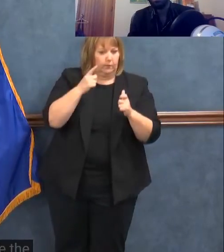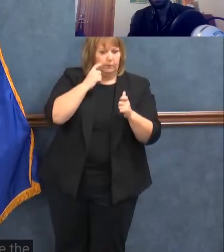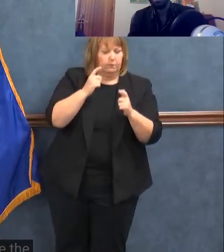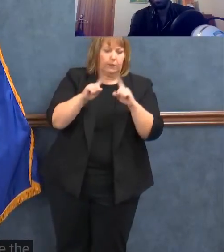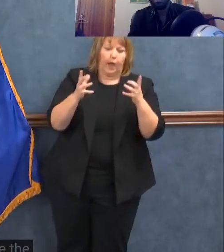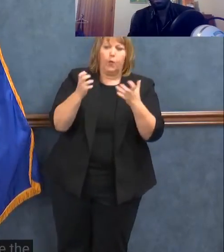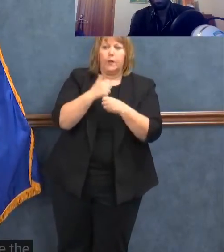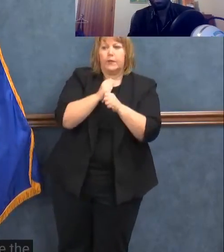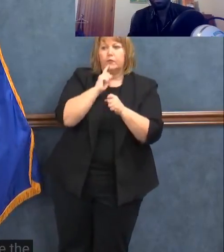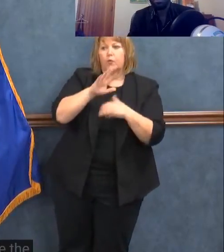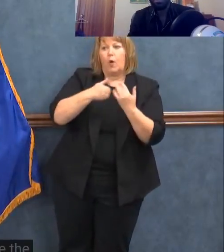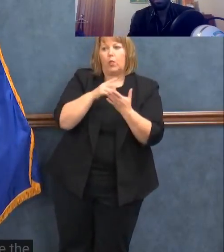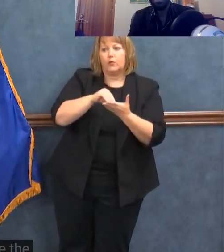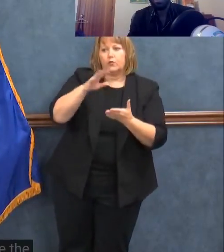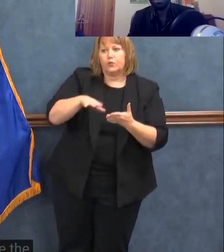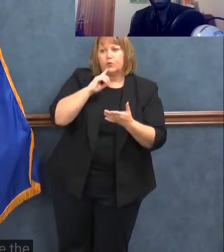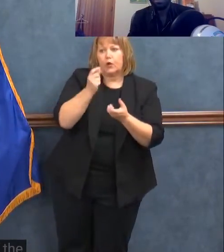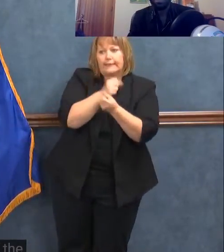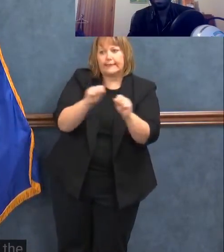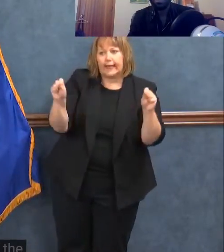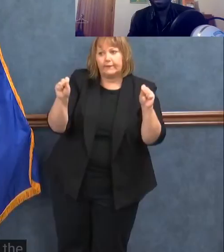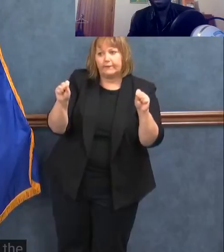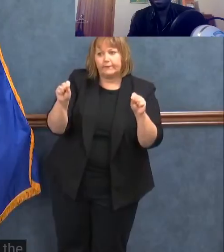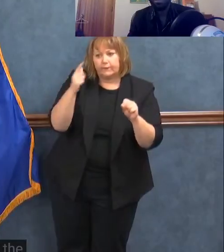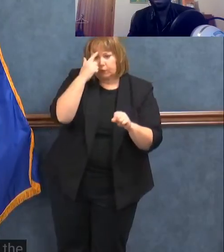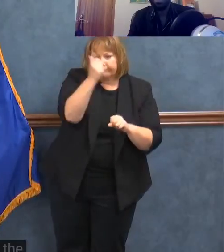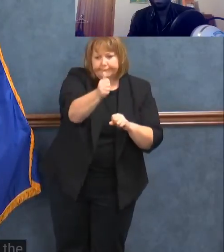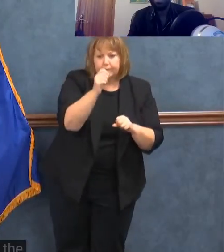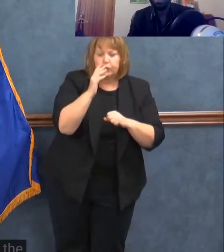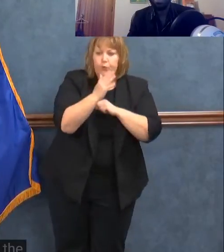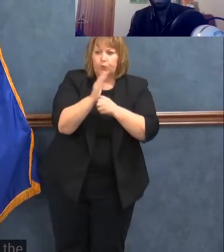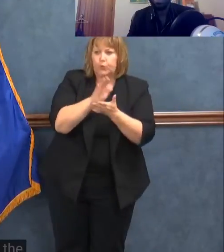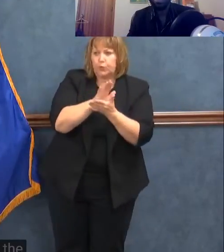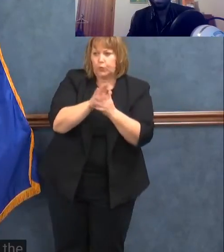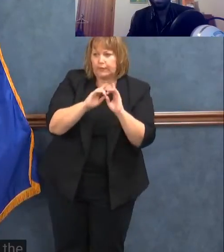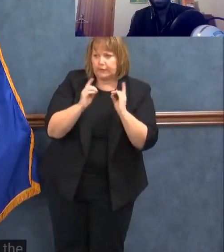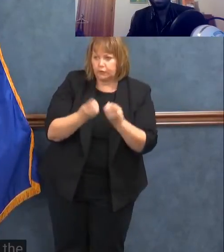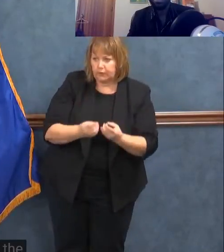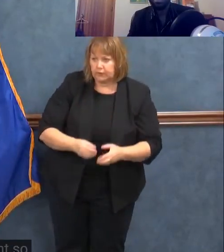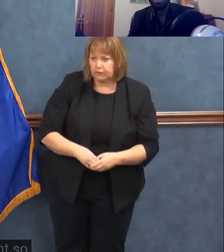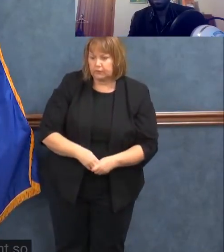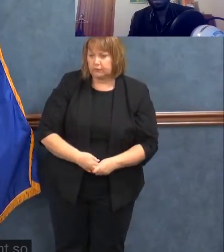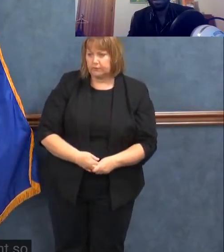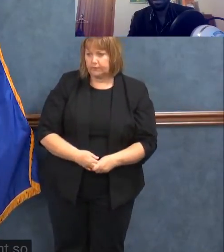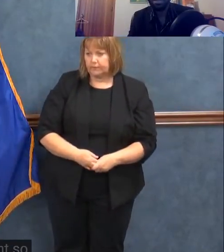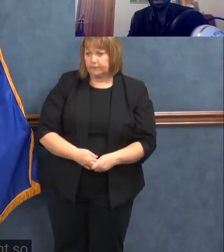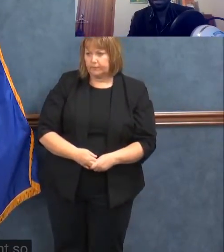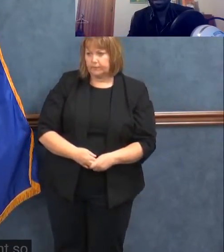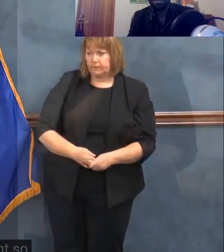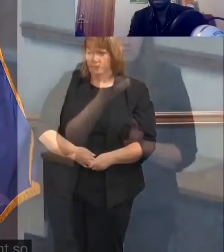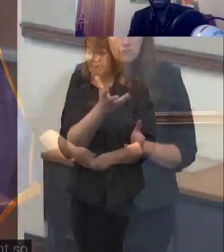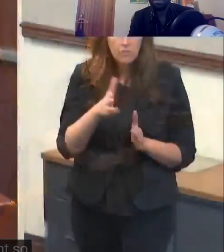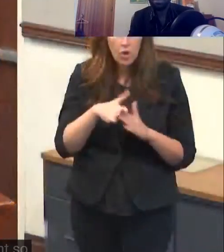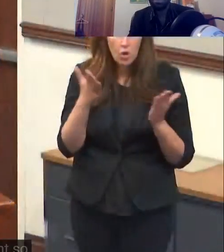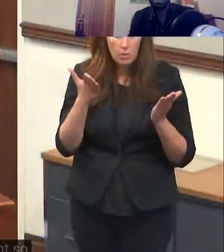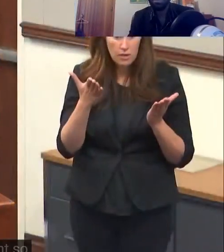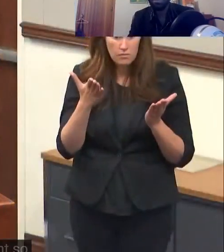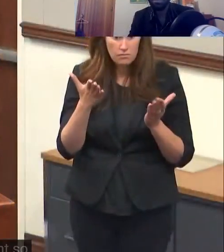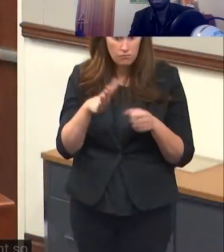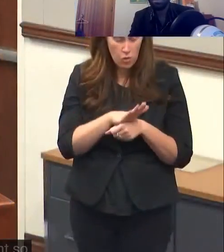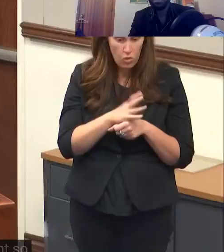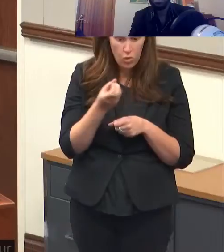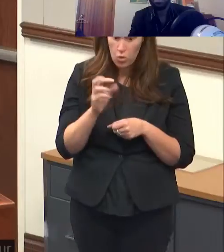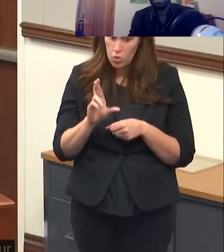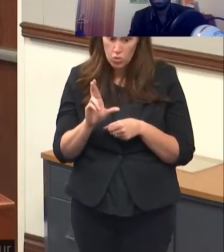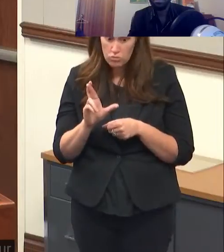safe environment. So I'll leave it up to the school districts. So what's your preference in your personal opinion? Well- Open them fully up at this